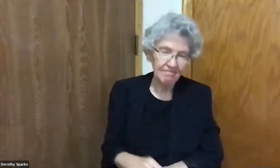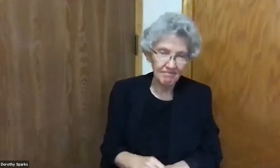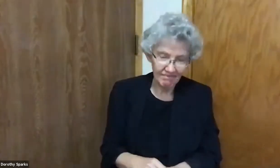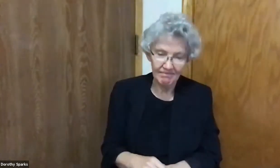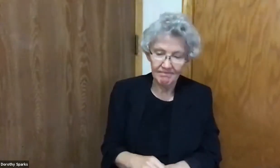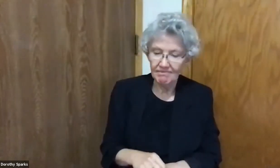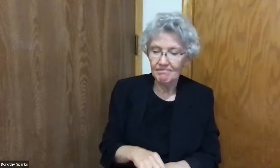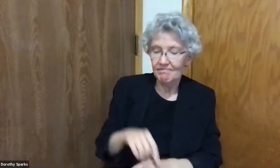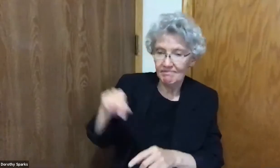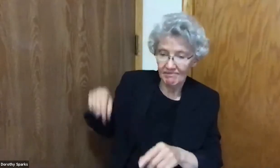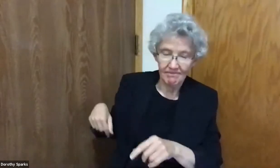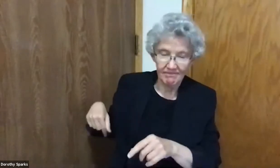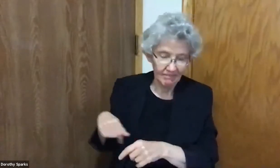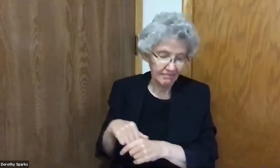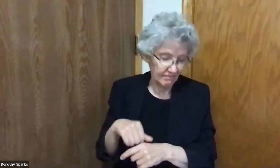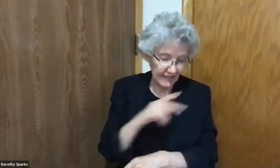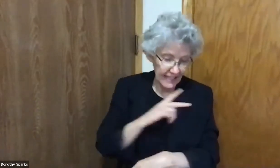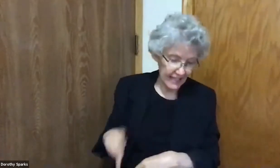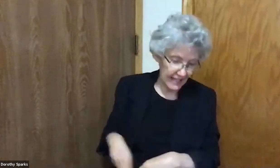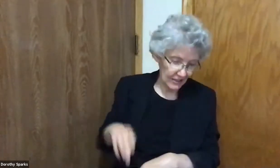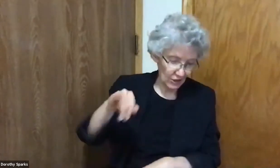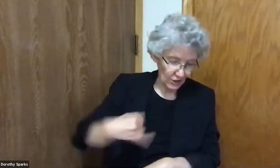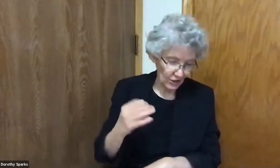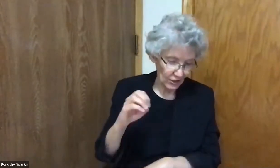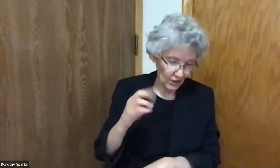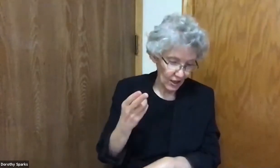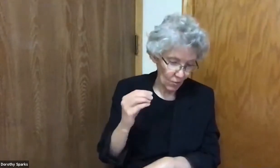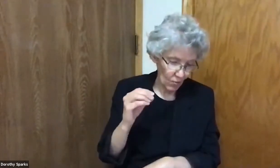He read it in the Lord's temple.